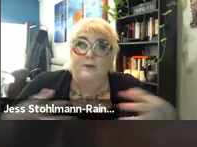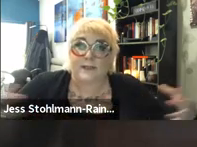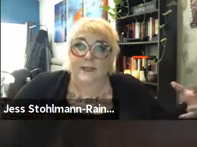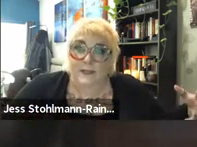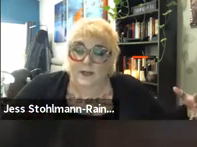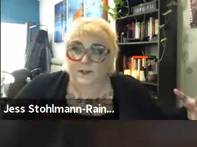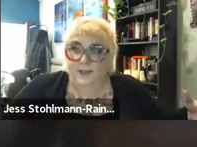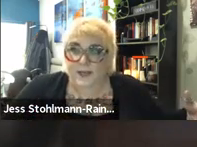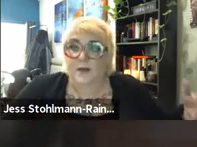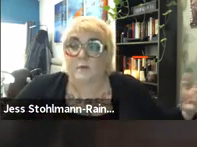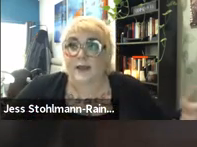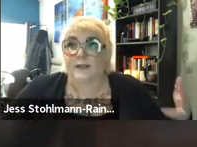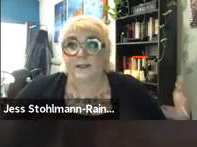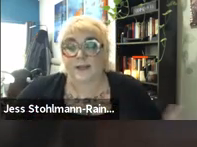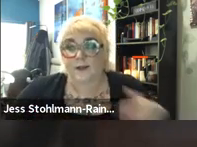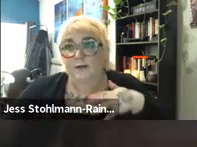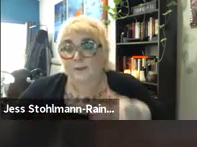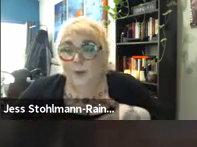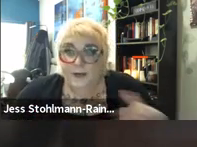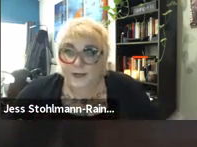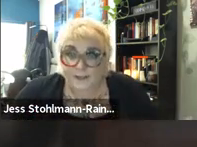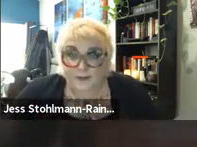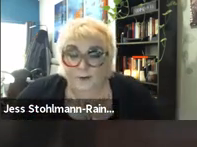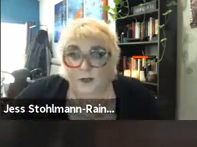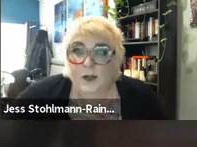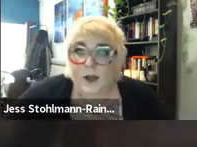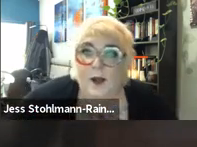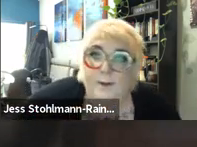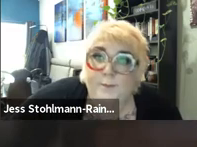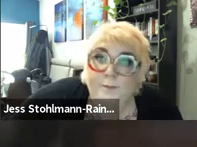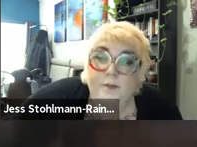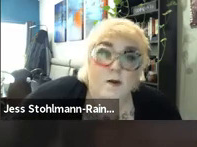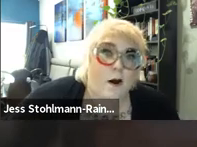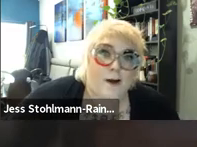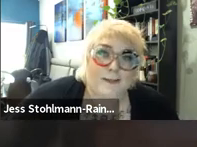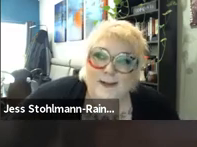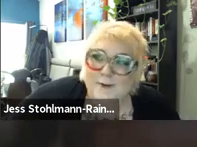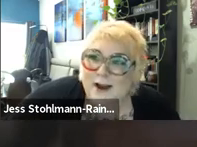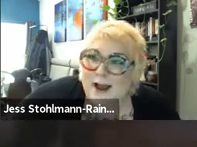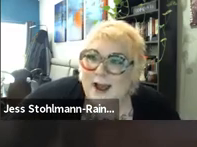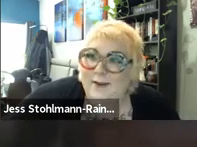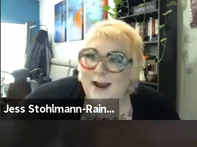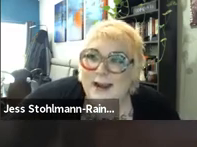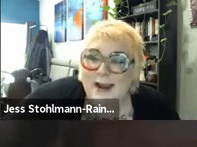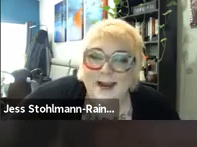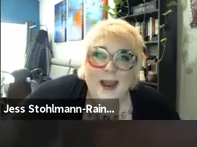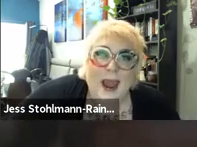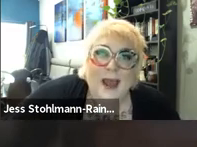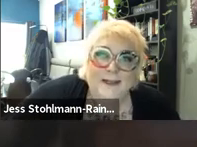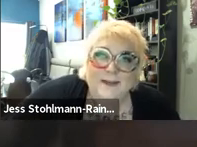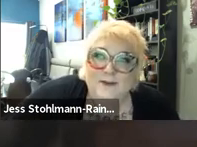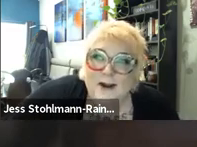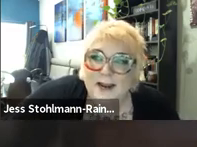differences that you'll see in the way that states are responding to um the call to uh have 988